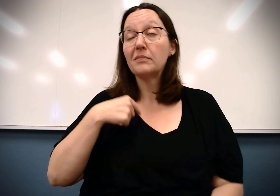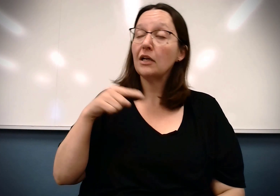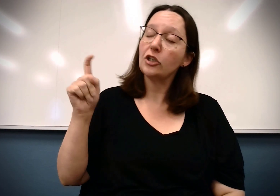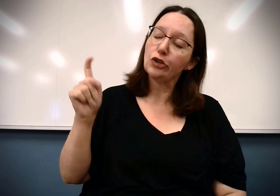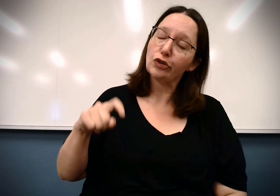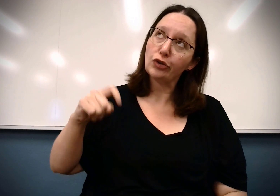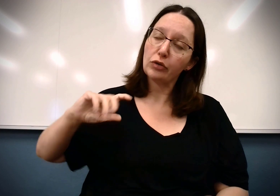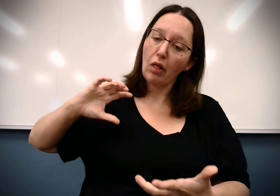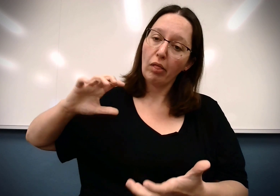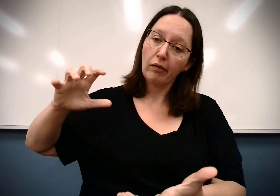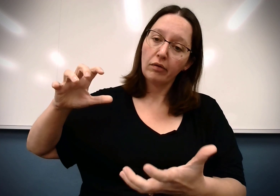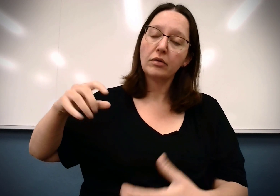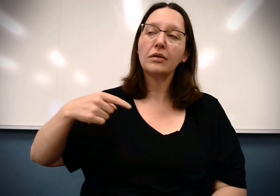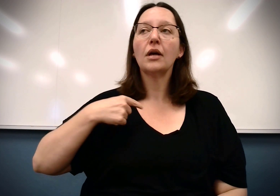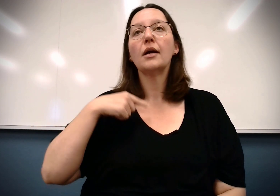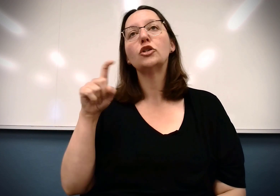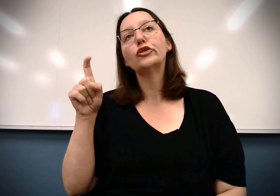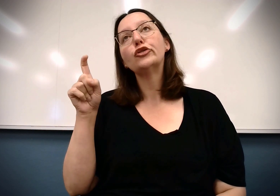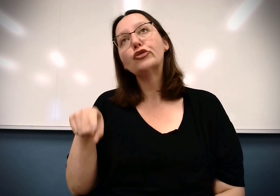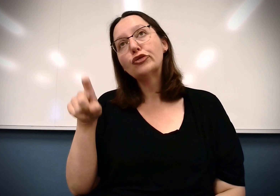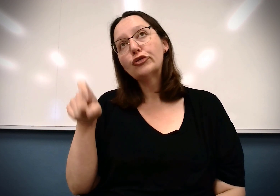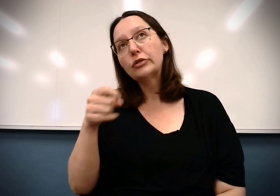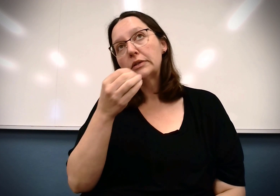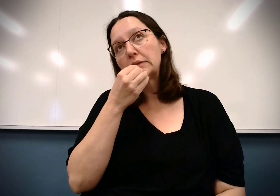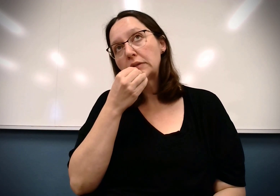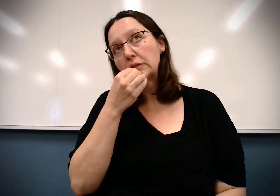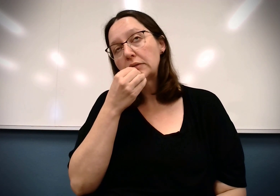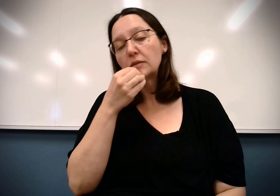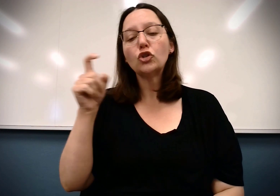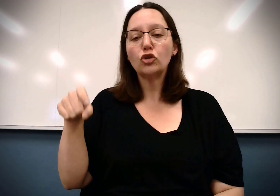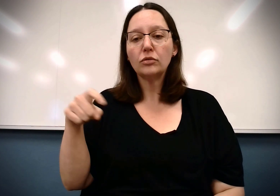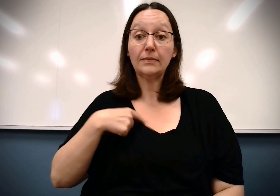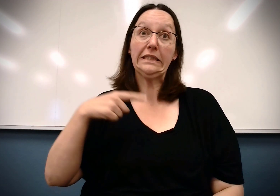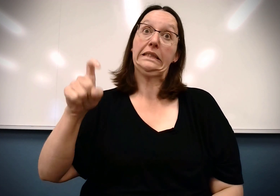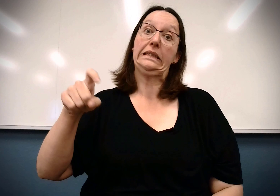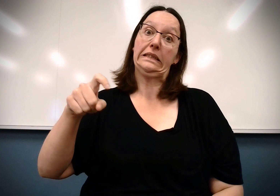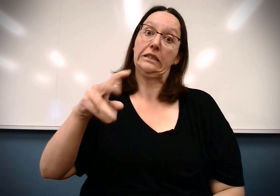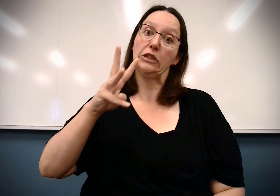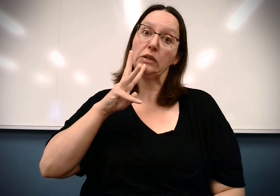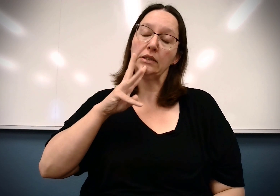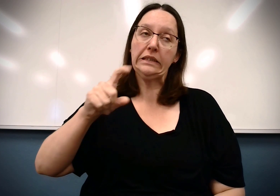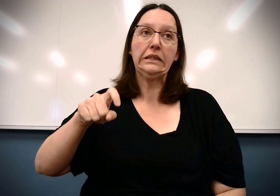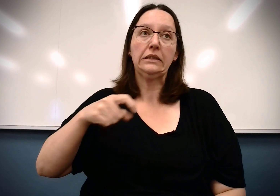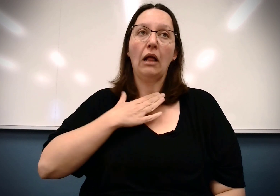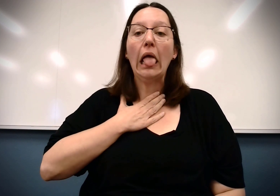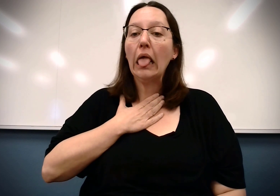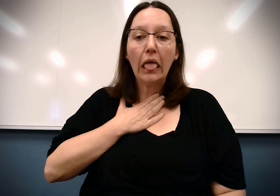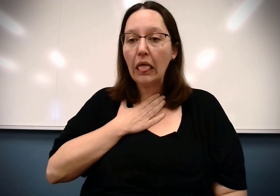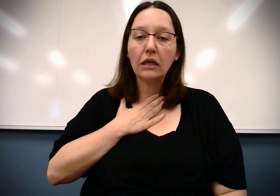say, I should go to the store. I should do laundry. I should. Right? I need water. Right? I'm thirsty.